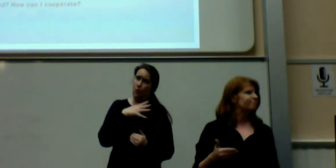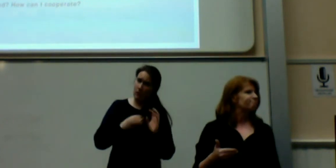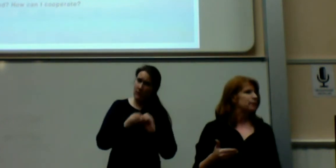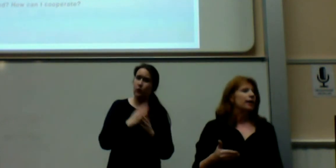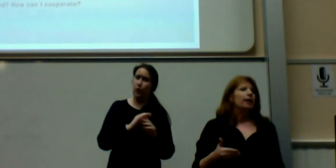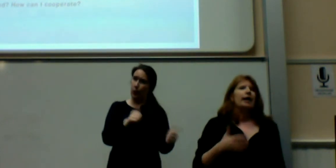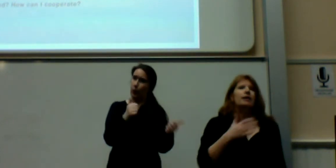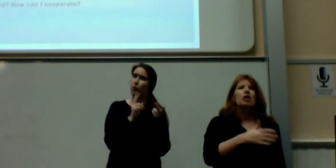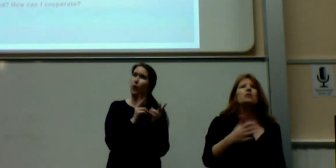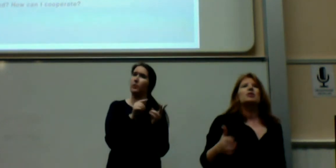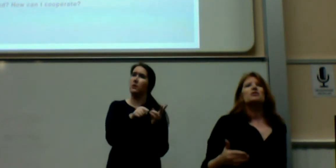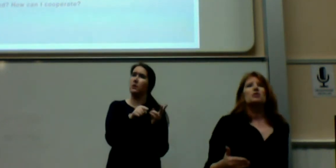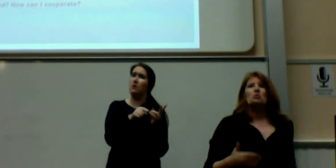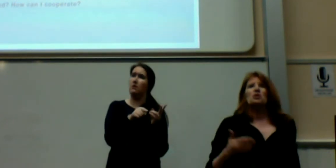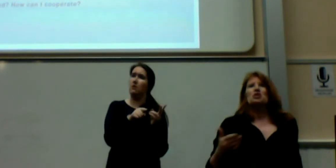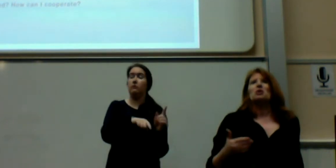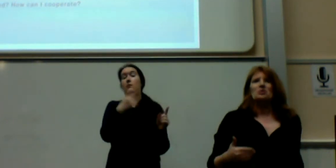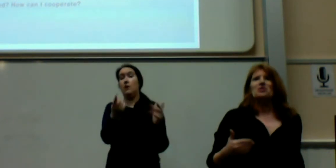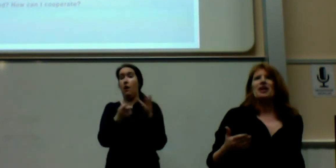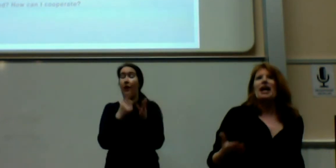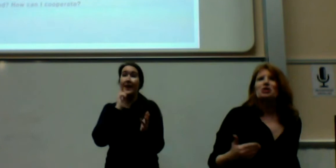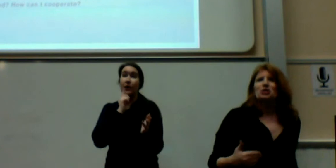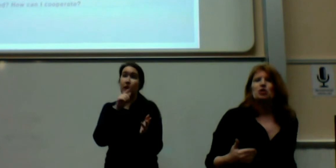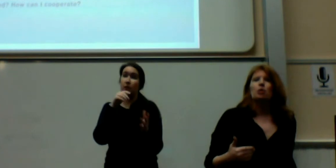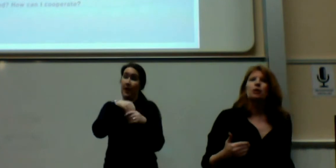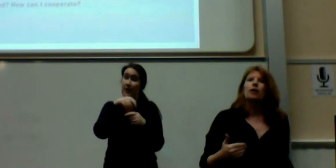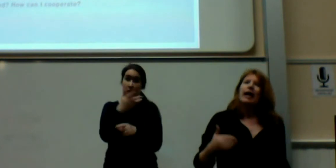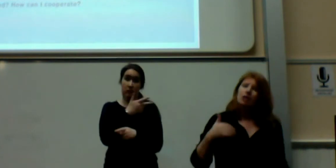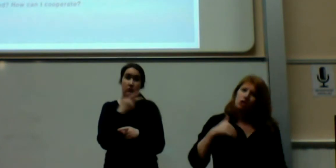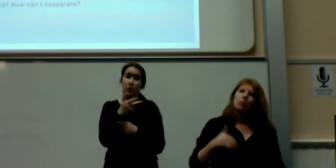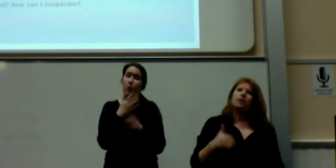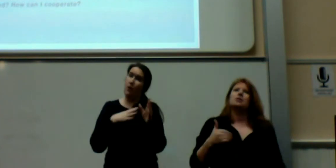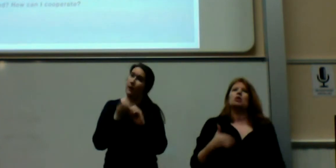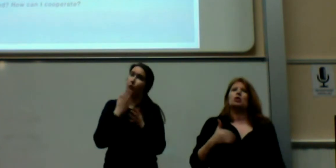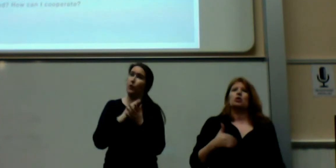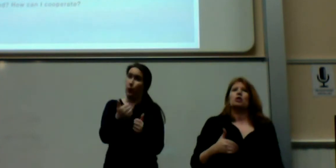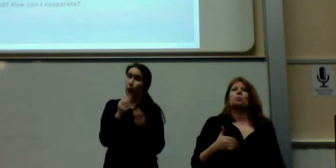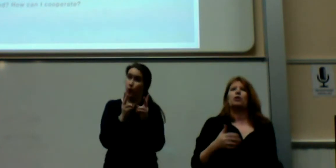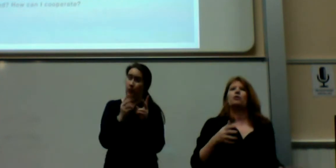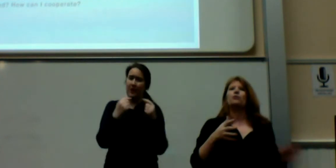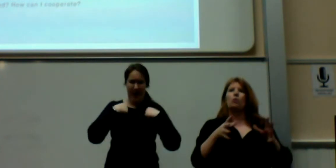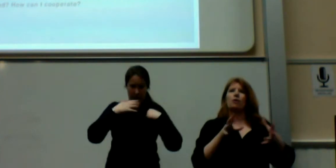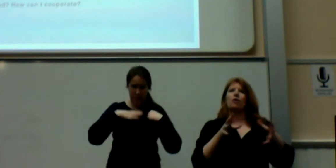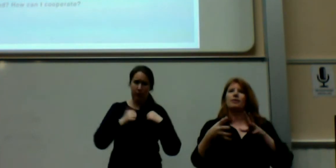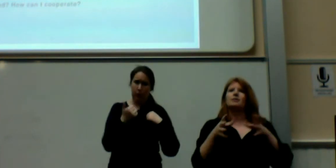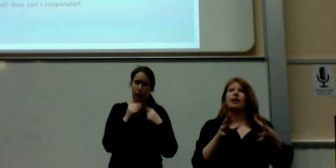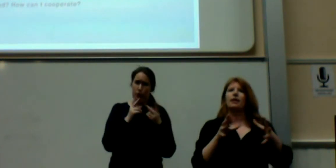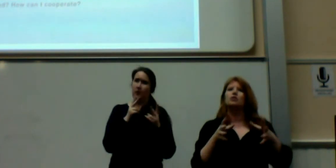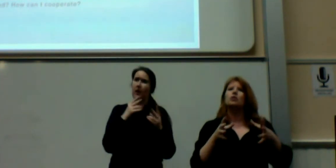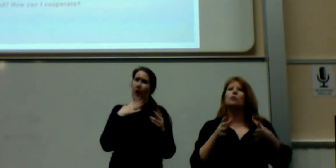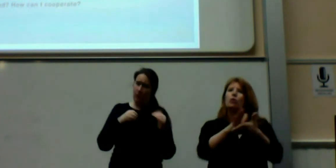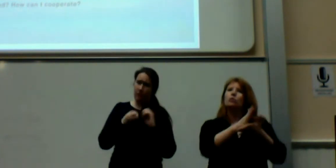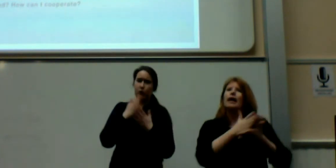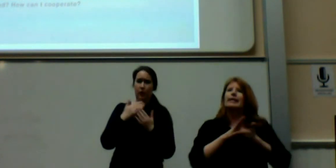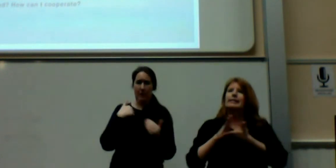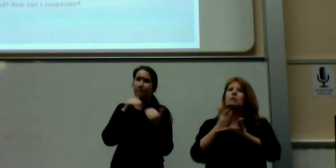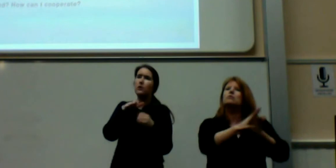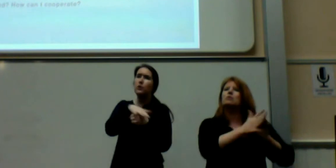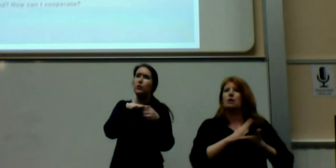interpreter. And the hearing individual wants to make sure they have a good interpreter. And she wants to be a good interpreter for that setting. And so